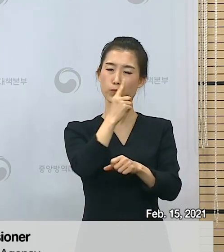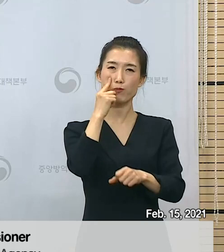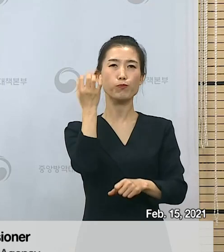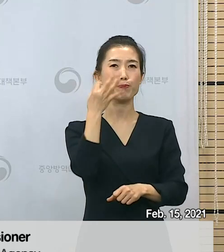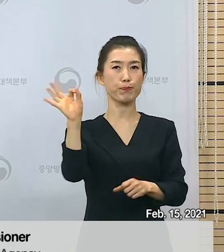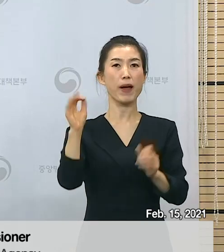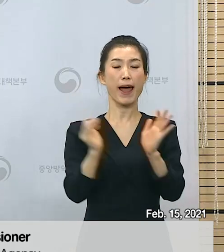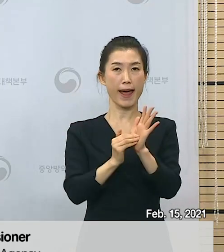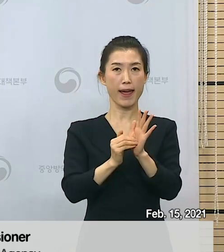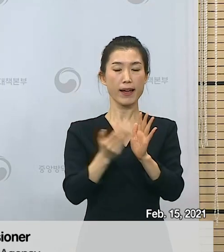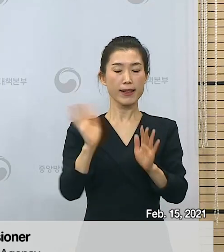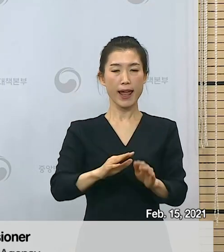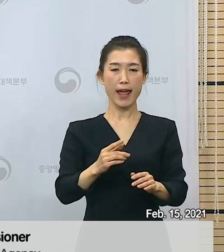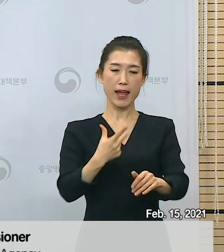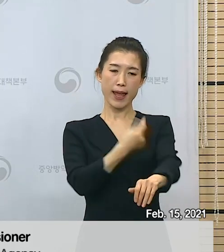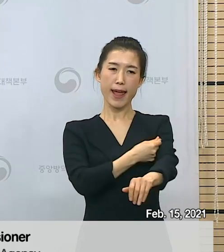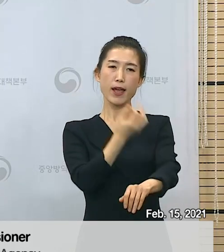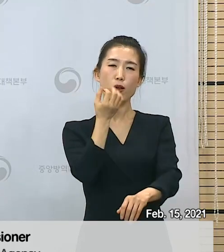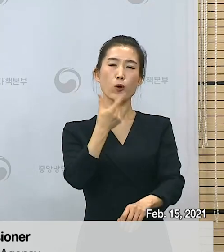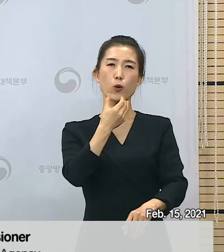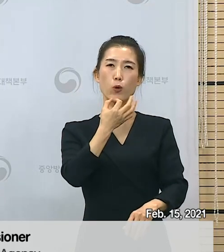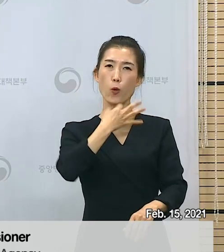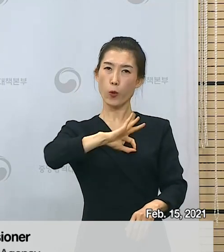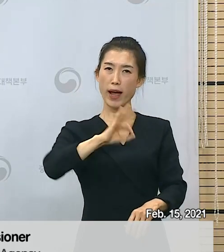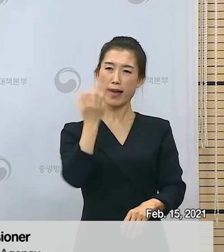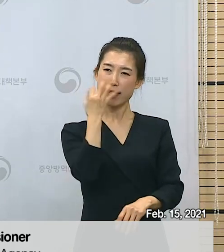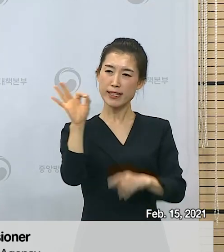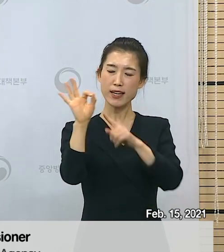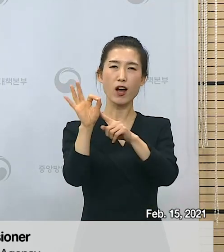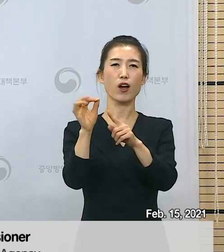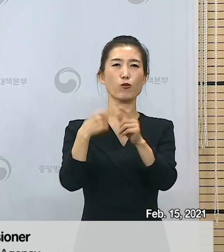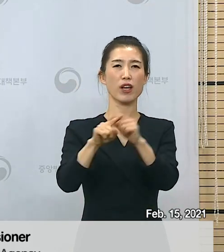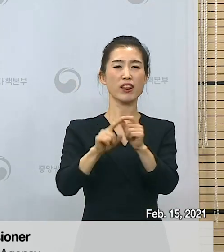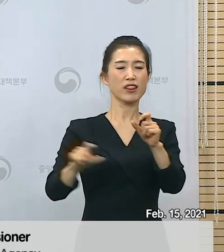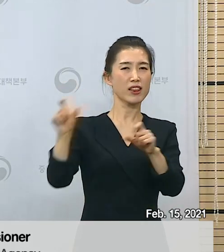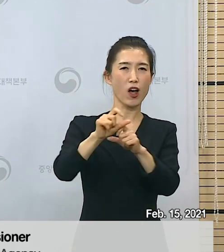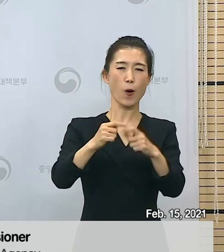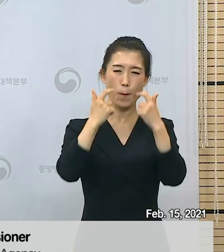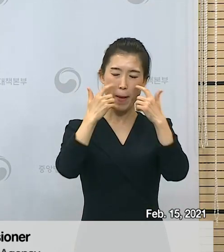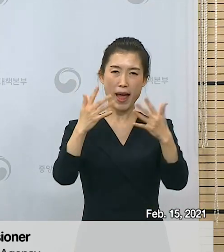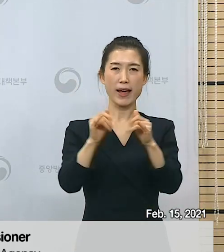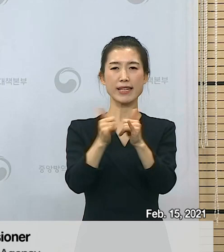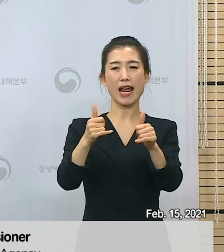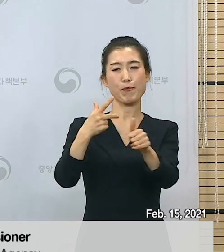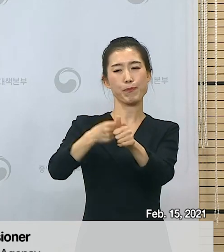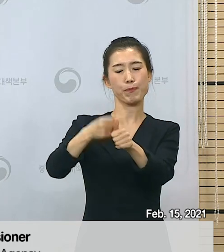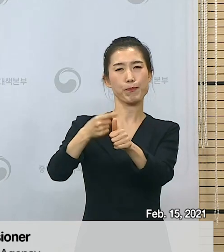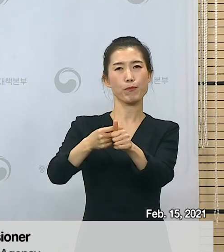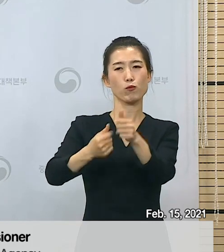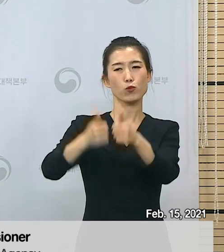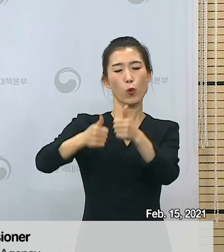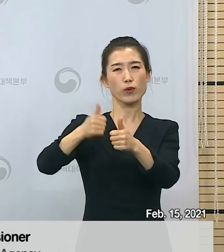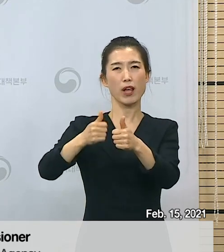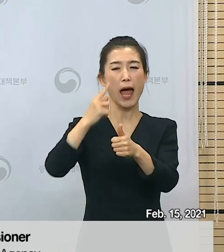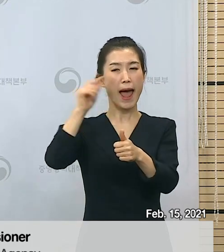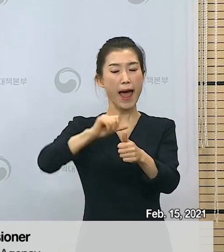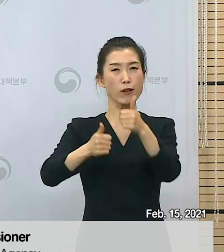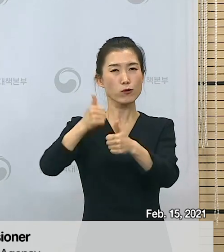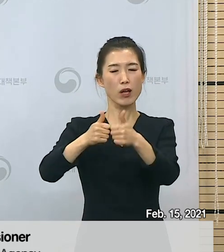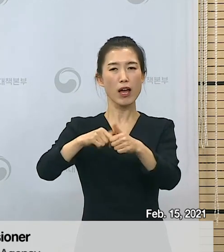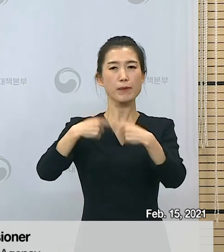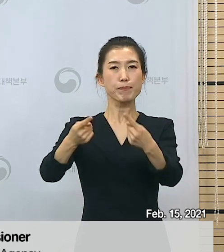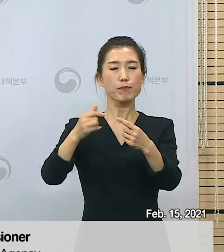a very small number of people tested positive in both our control and treatment groups, which were far too few to derive